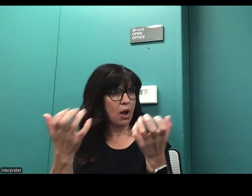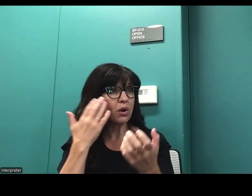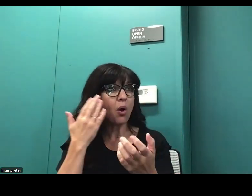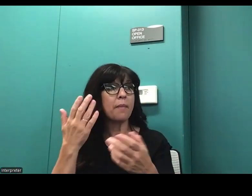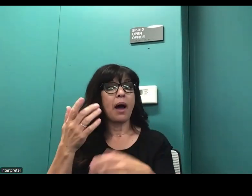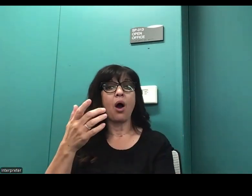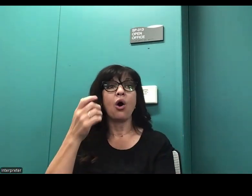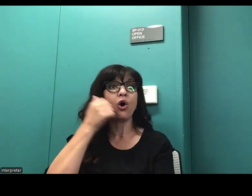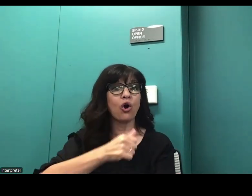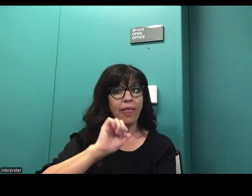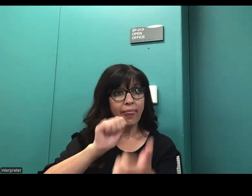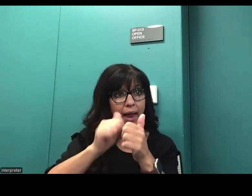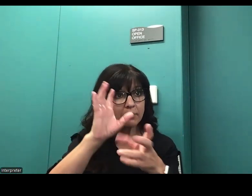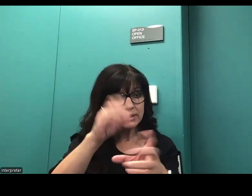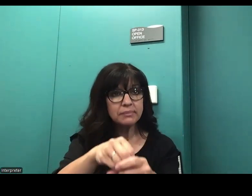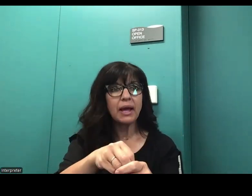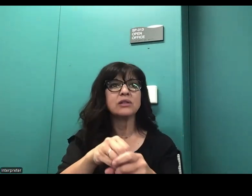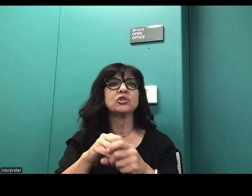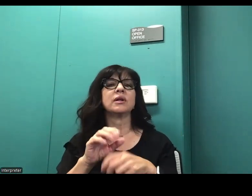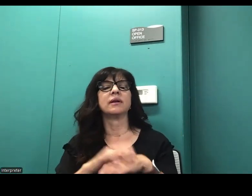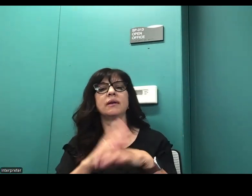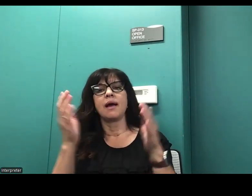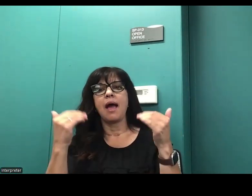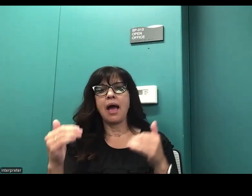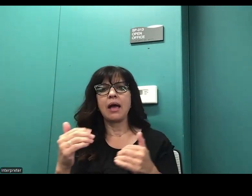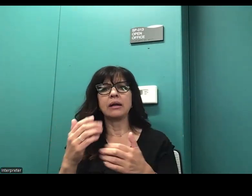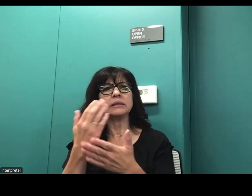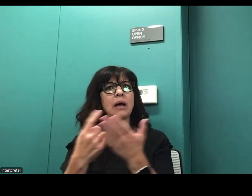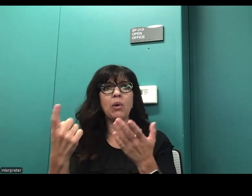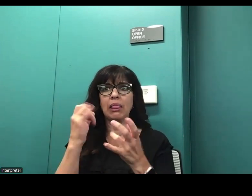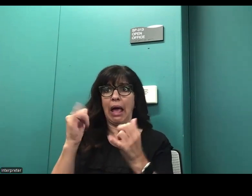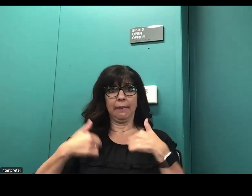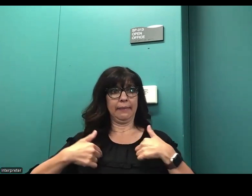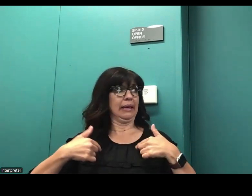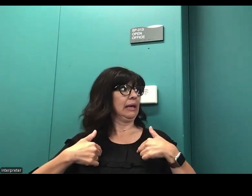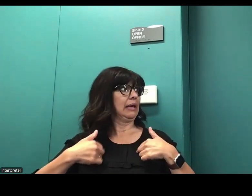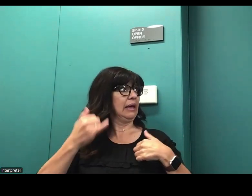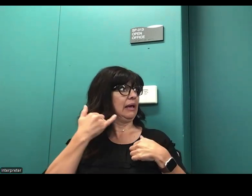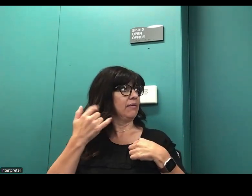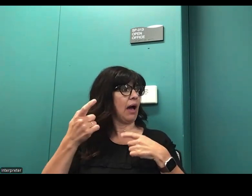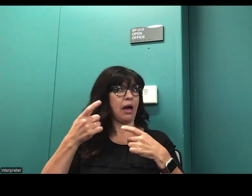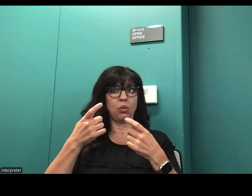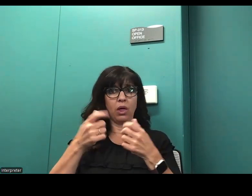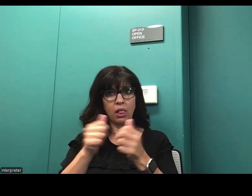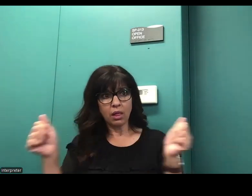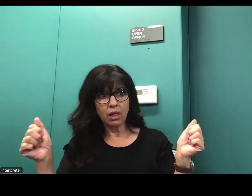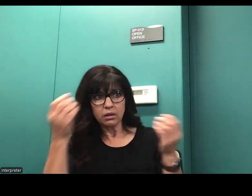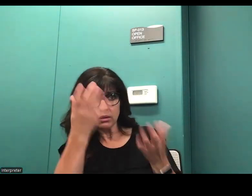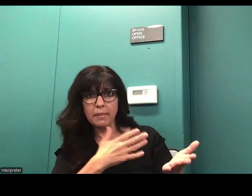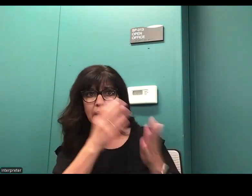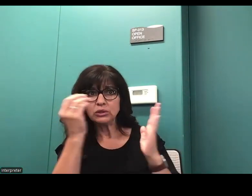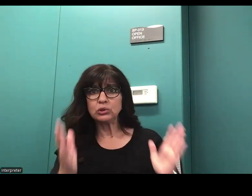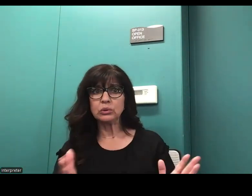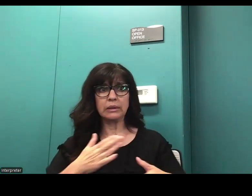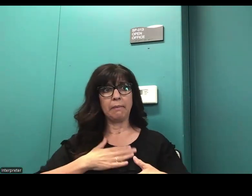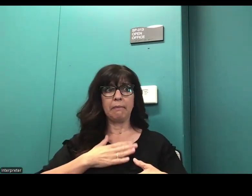girls' athletics participation and about someone like me. If I'm going to disclose to my students